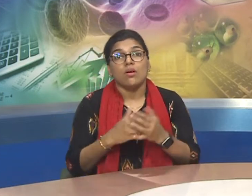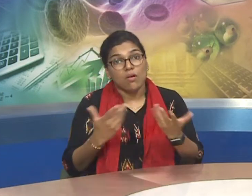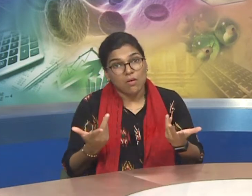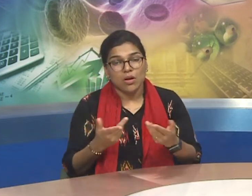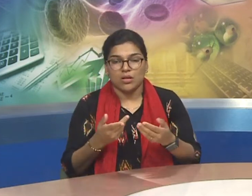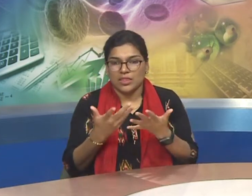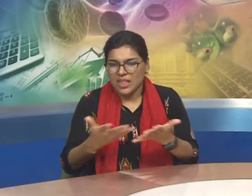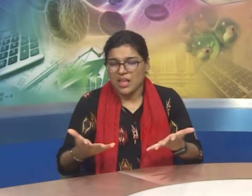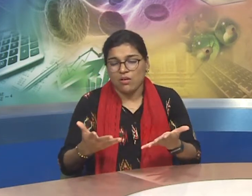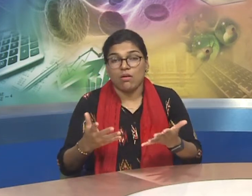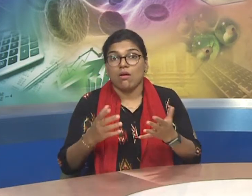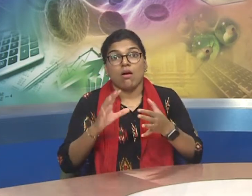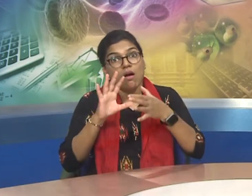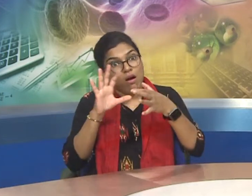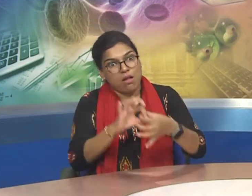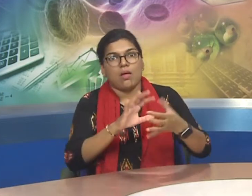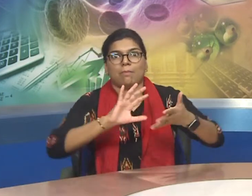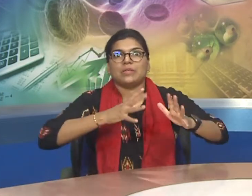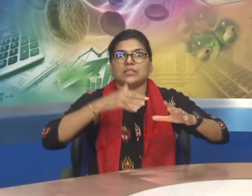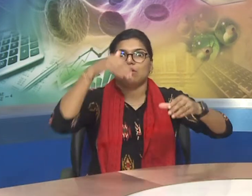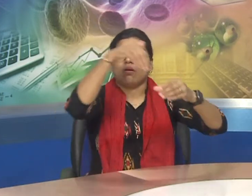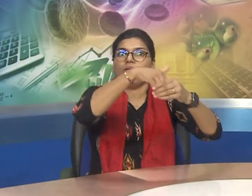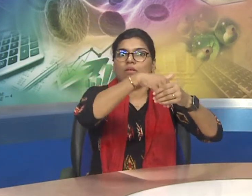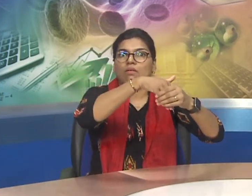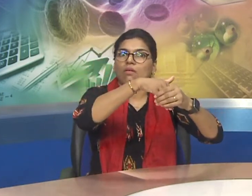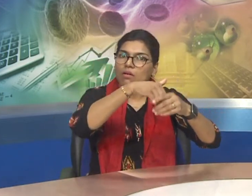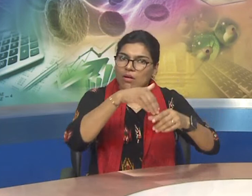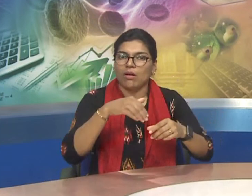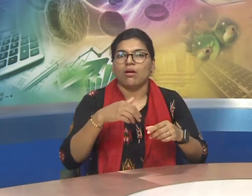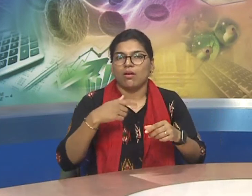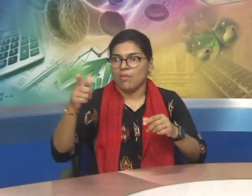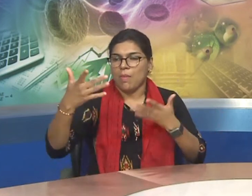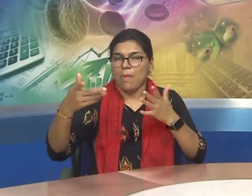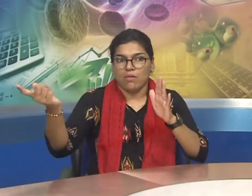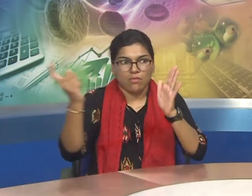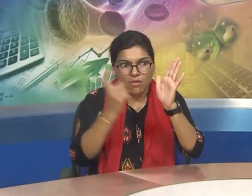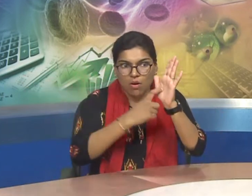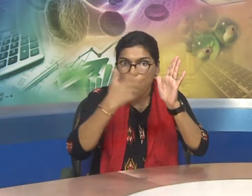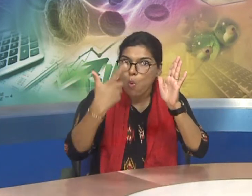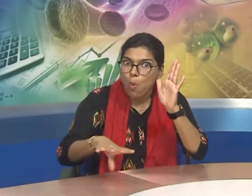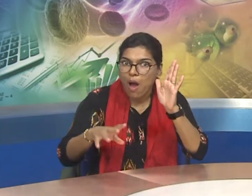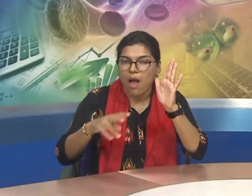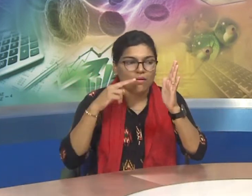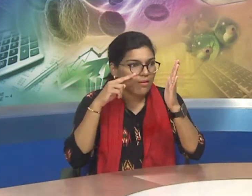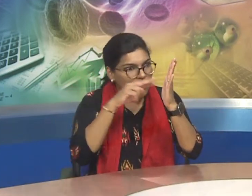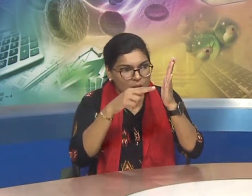Point number 2, subscription of e-journals and databases.